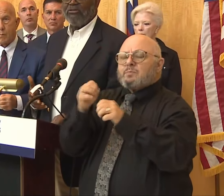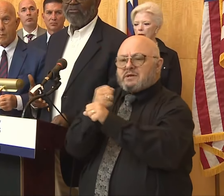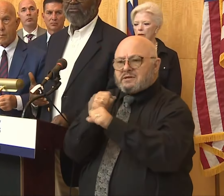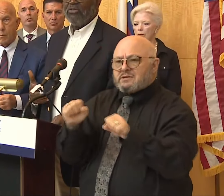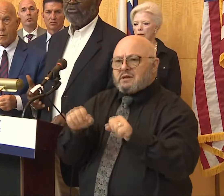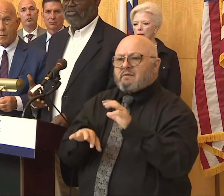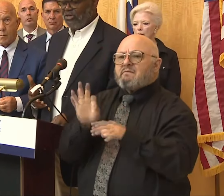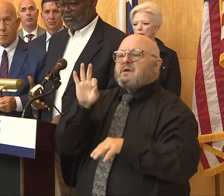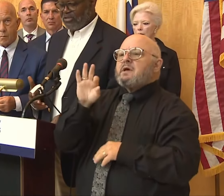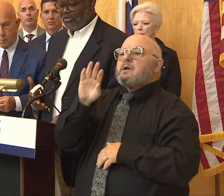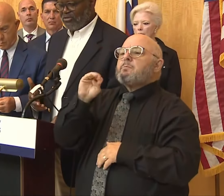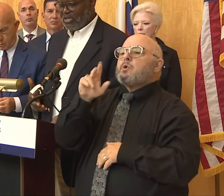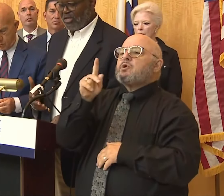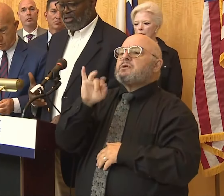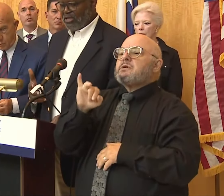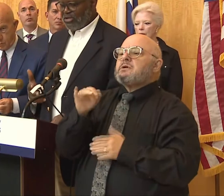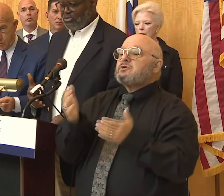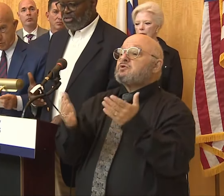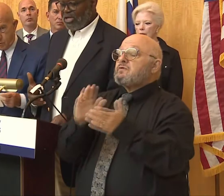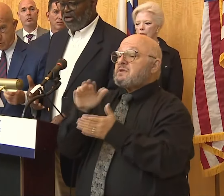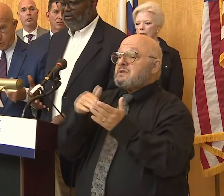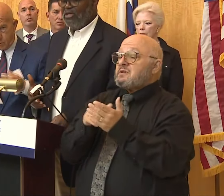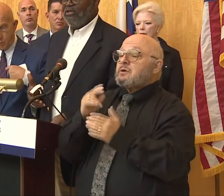our multi-service centers at